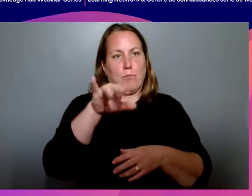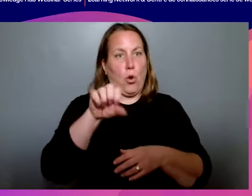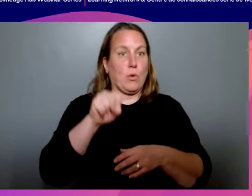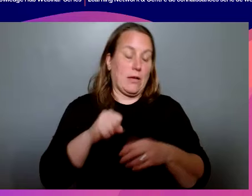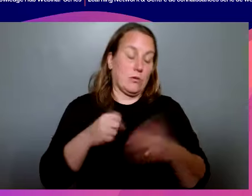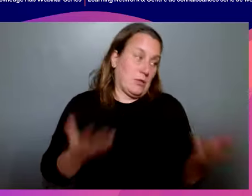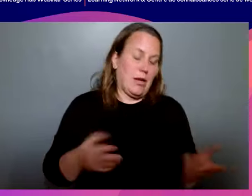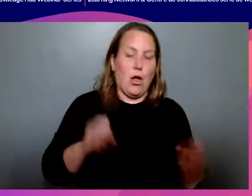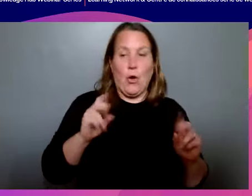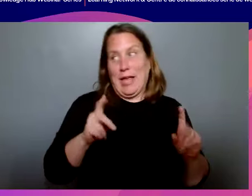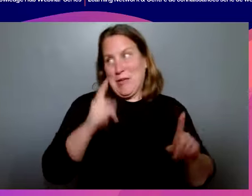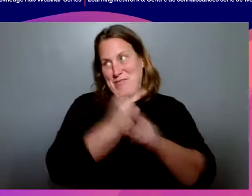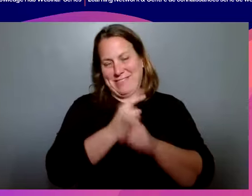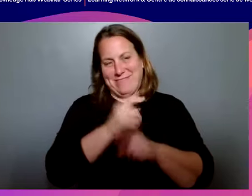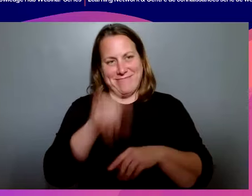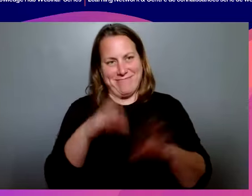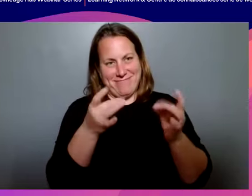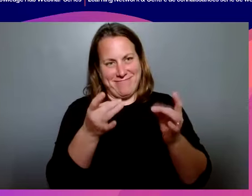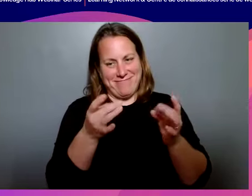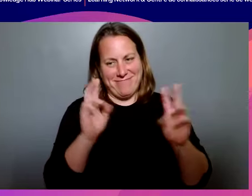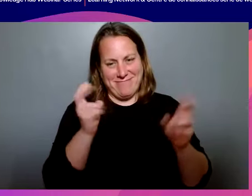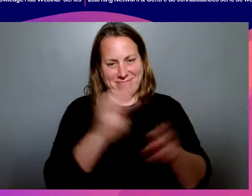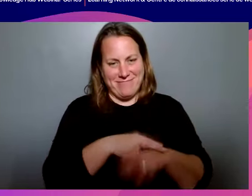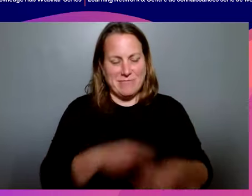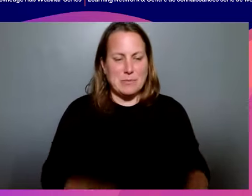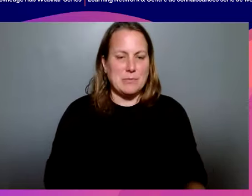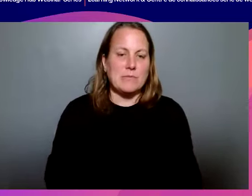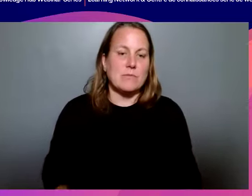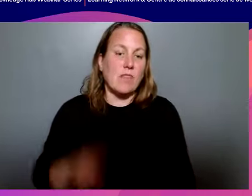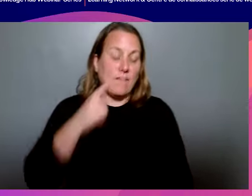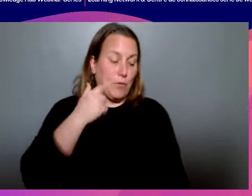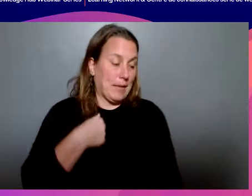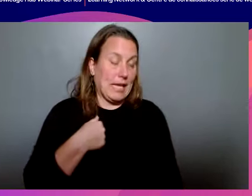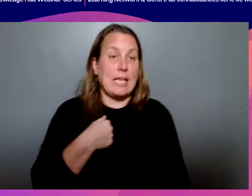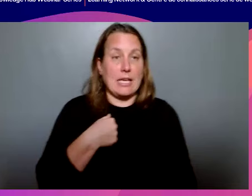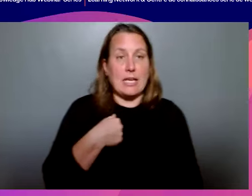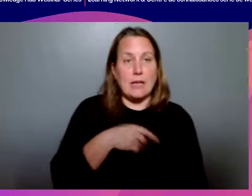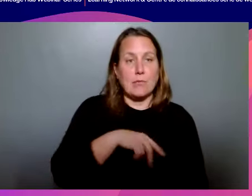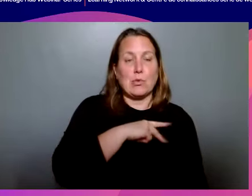very tricky topic, right? So, for me personally,